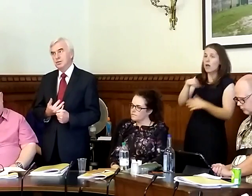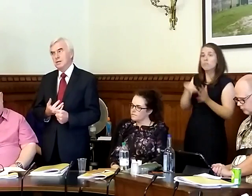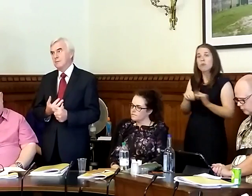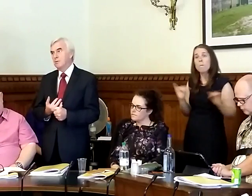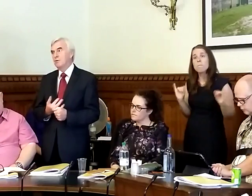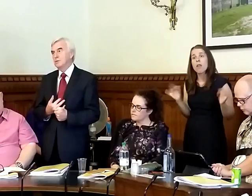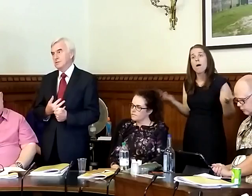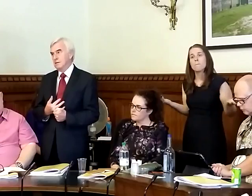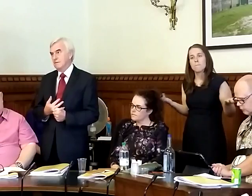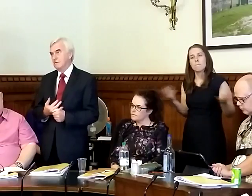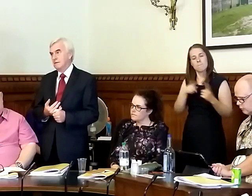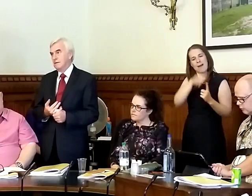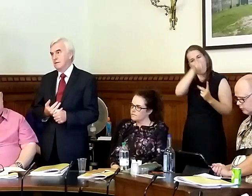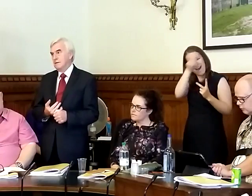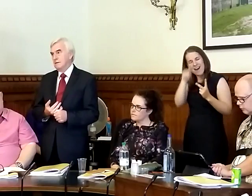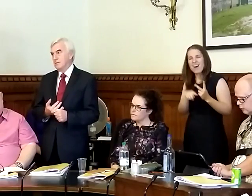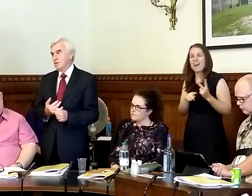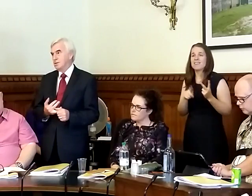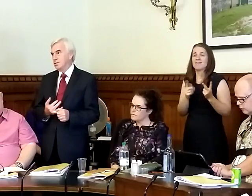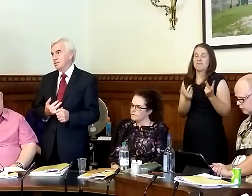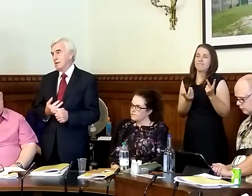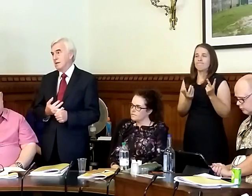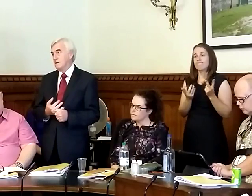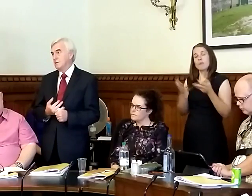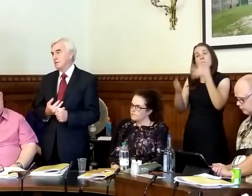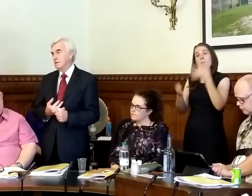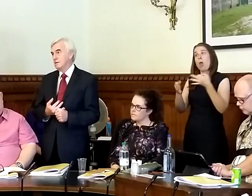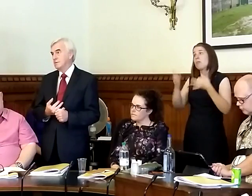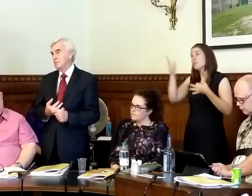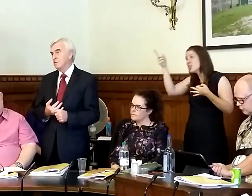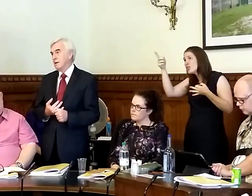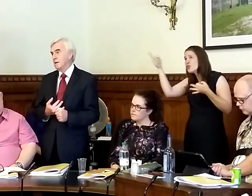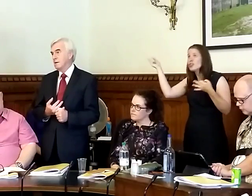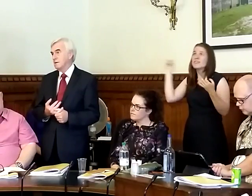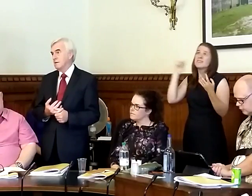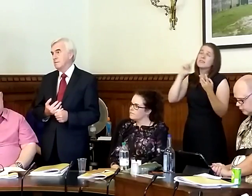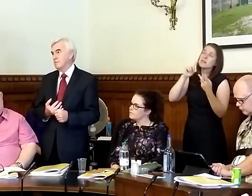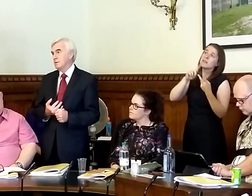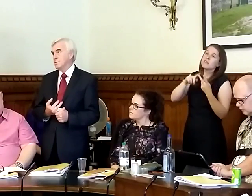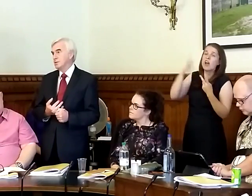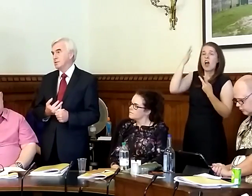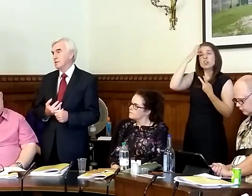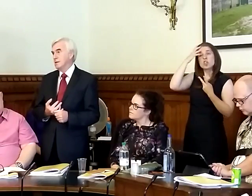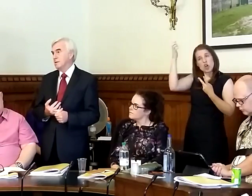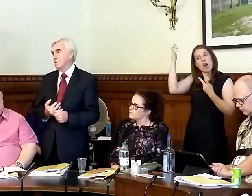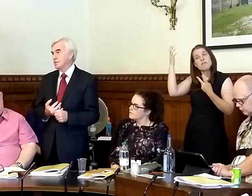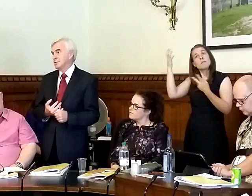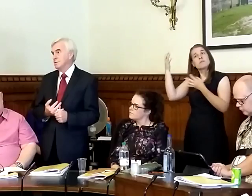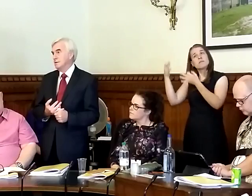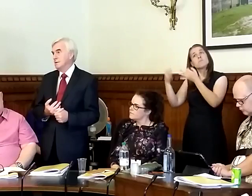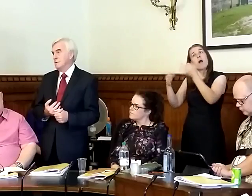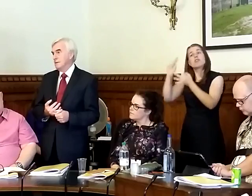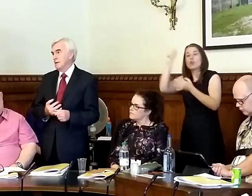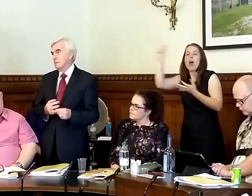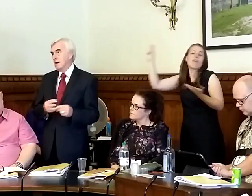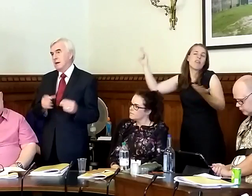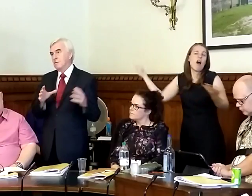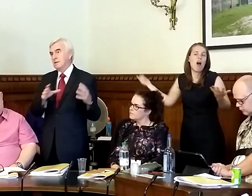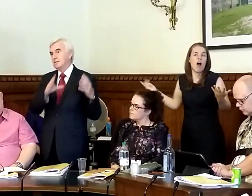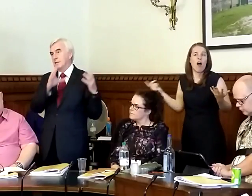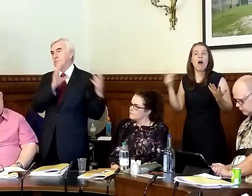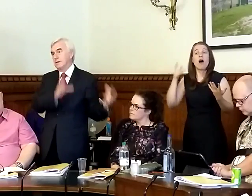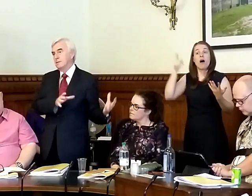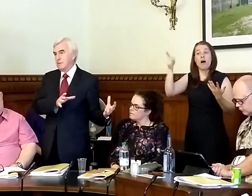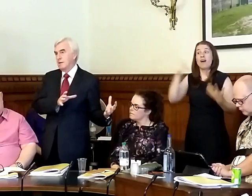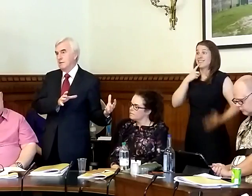as well, the sheer hypocrisy of politicians and, to be frank, government politicians and others,